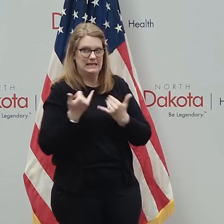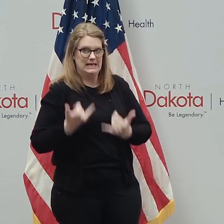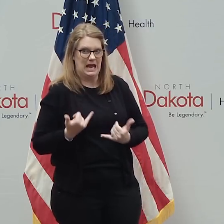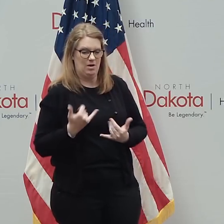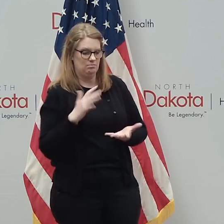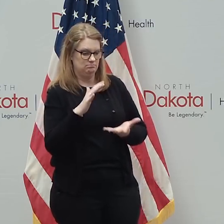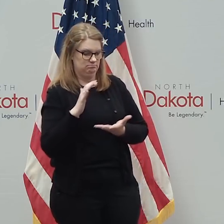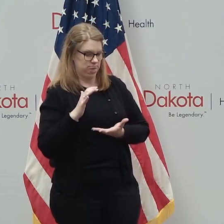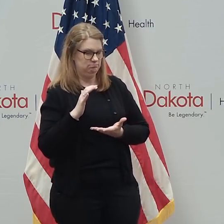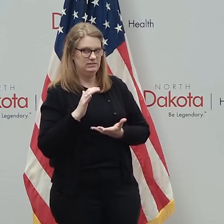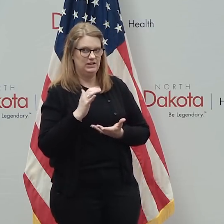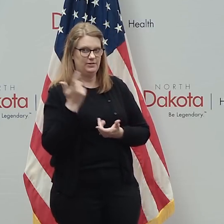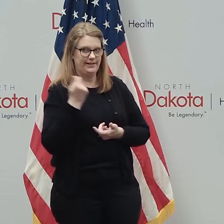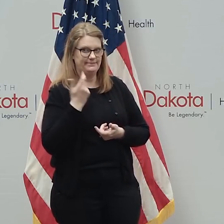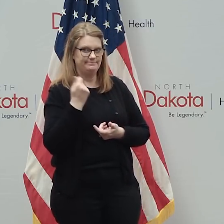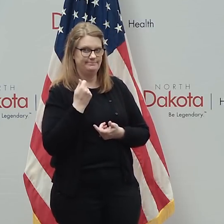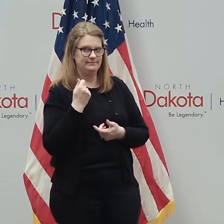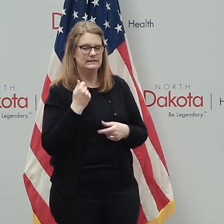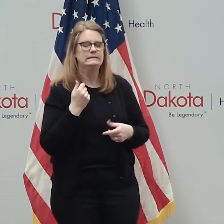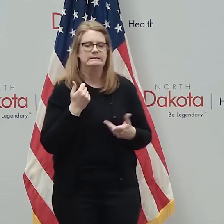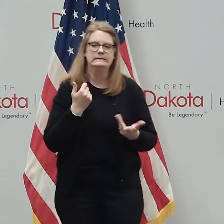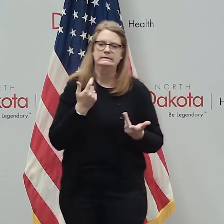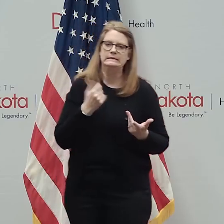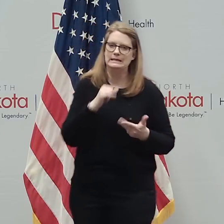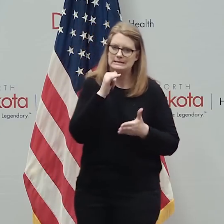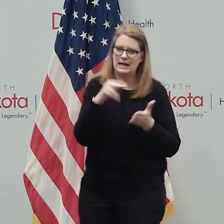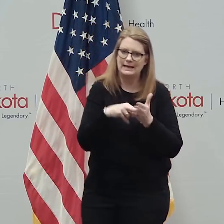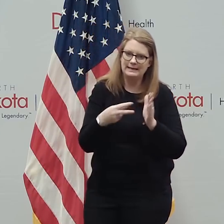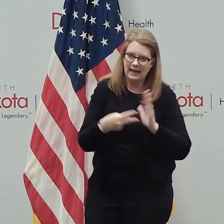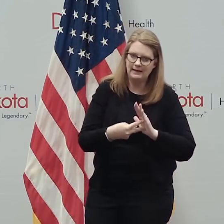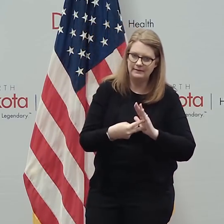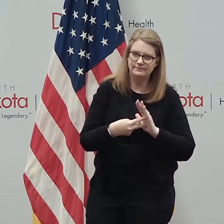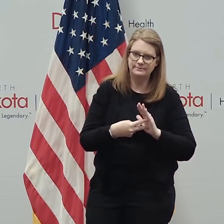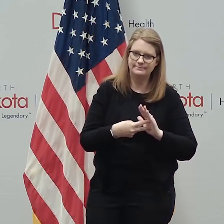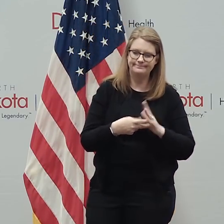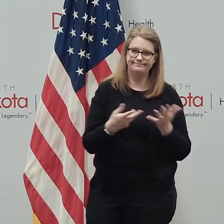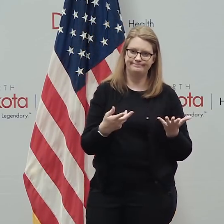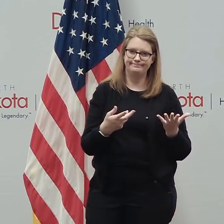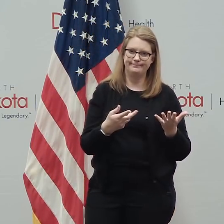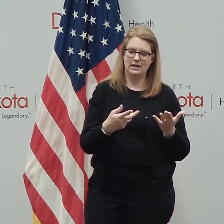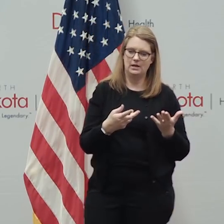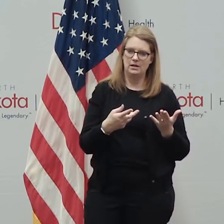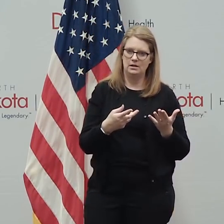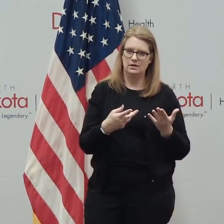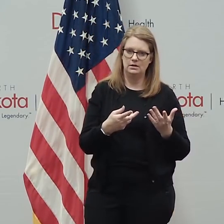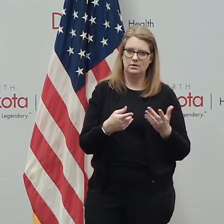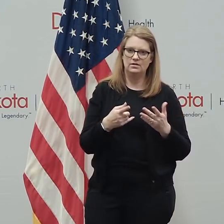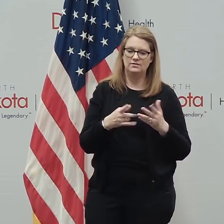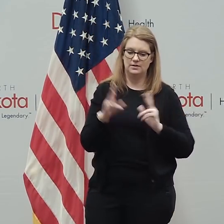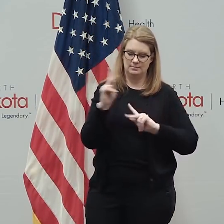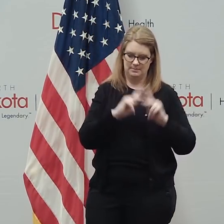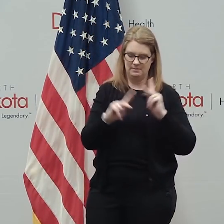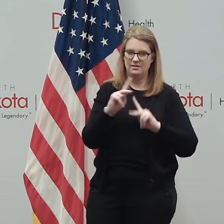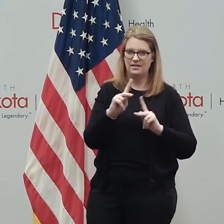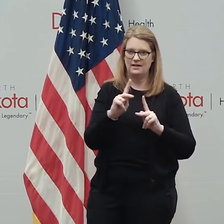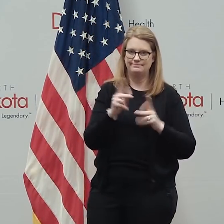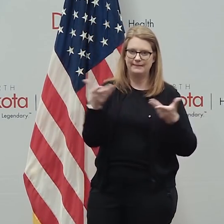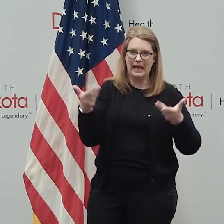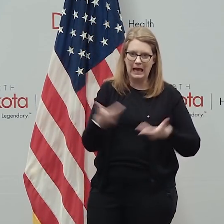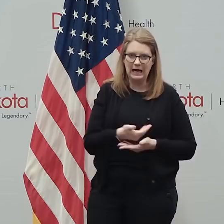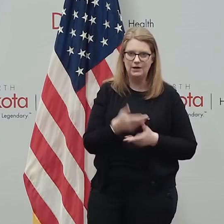job. This is one of the unintended effects of for employers in terms of